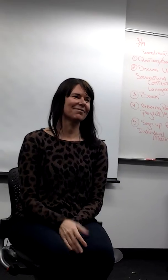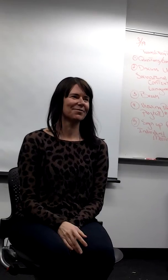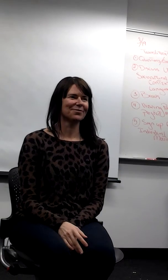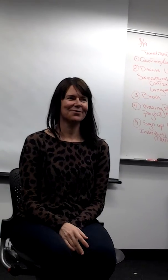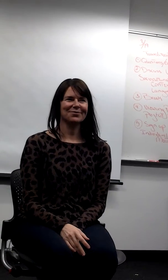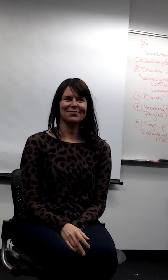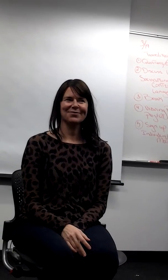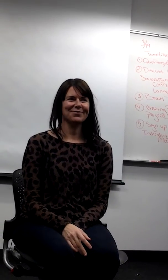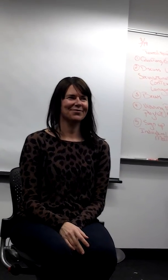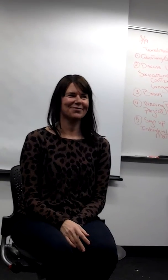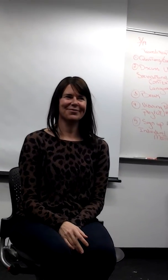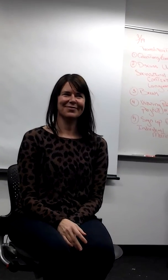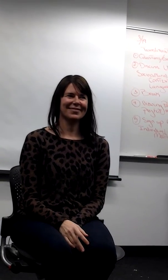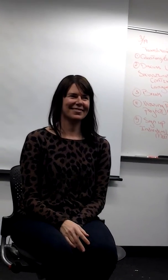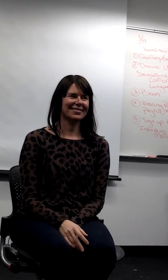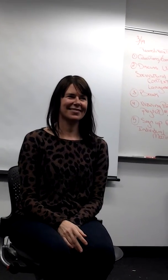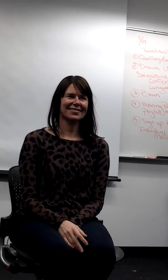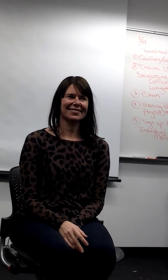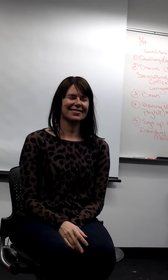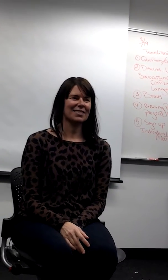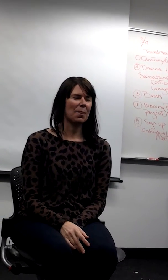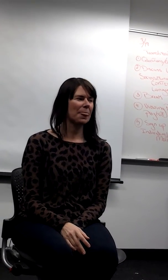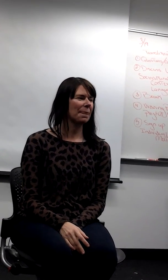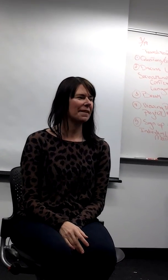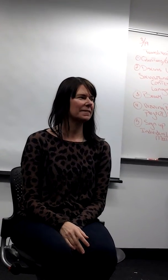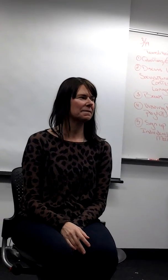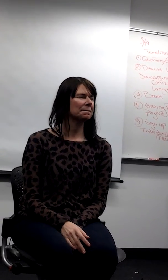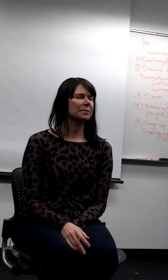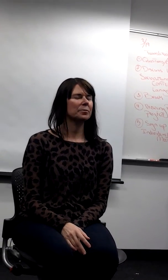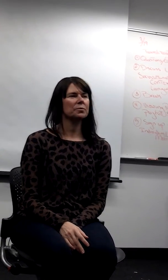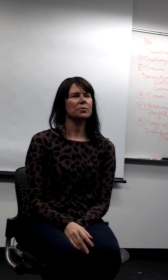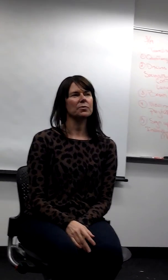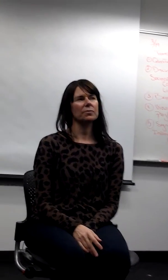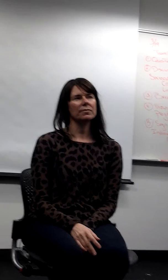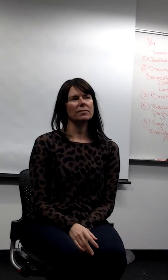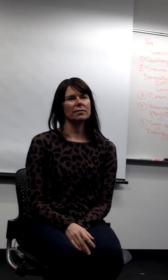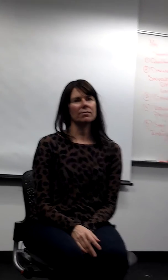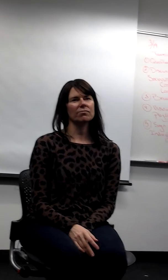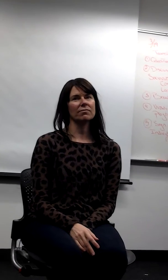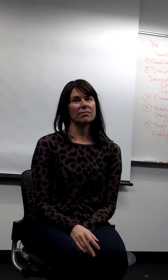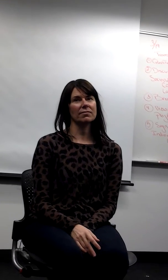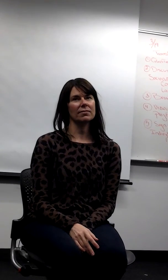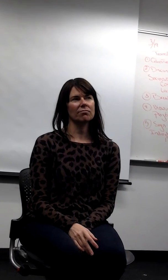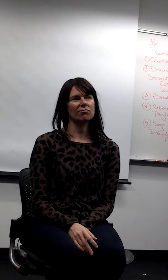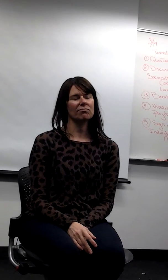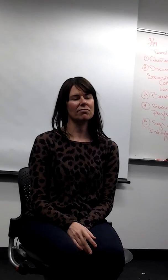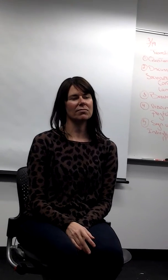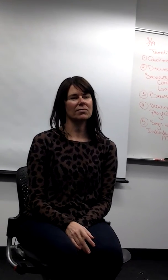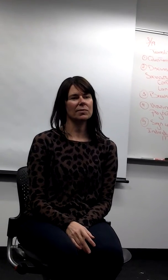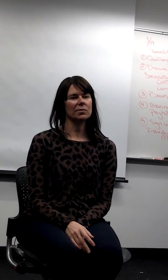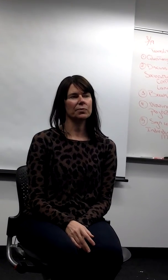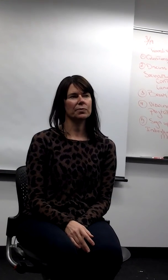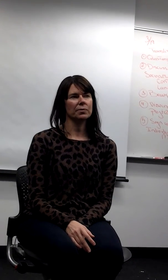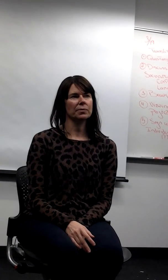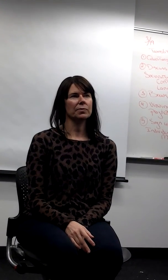My mom looked in her rear view mirror. She could see me. So I waved back, and as we were smiling at each other, my